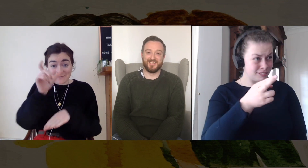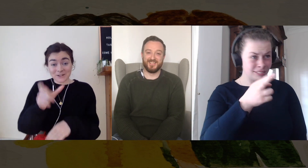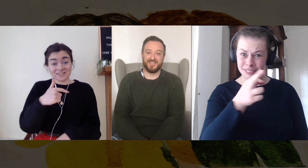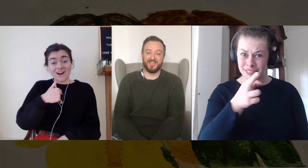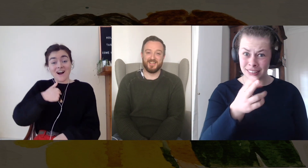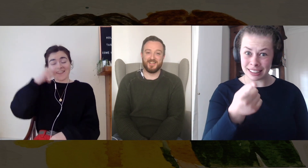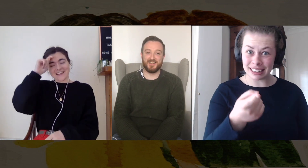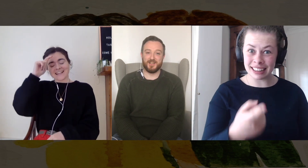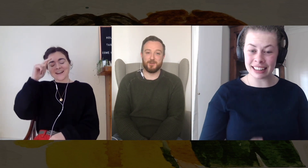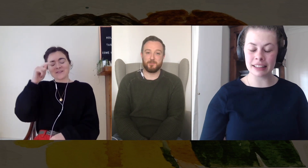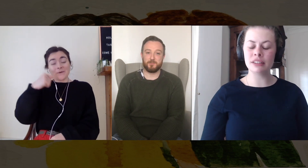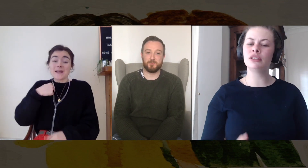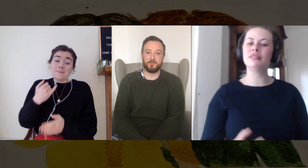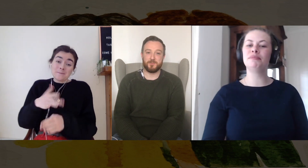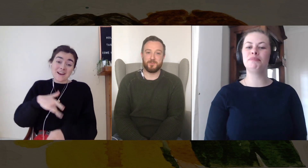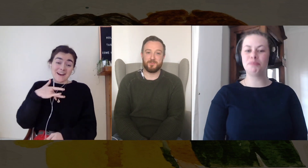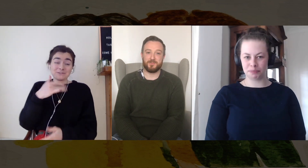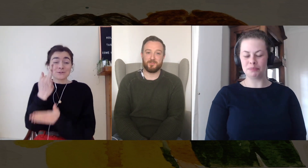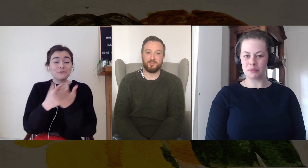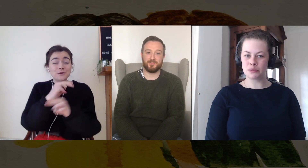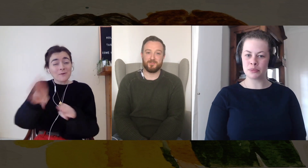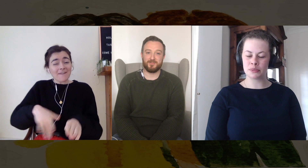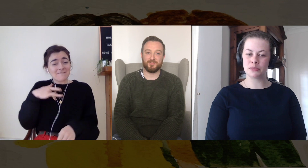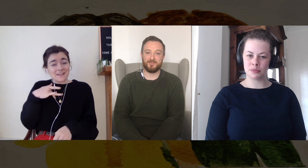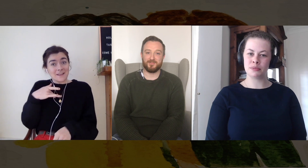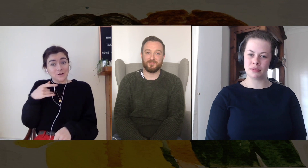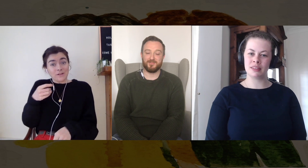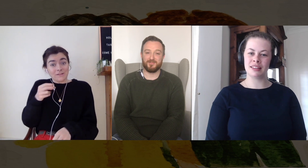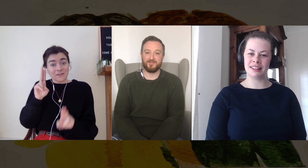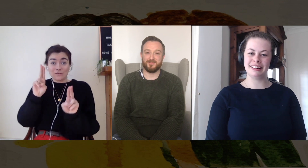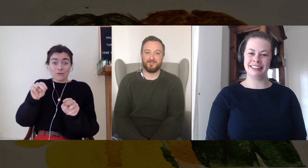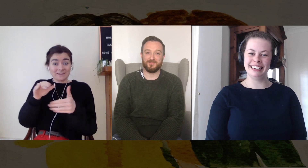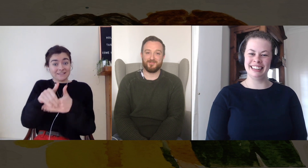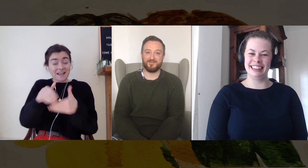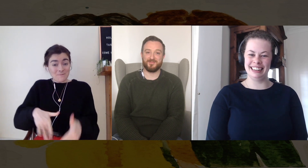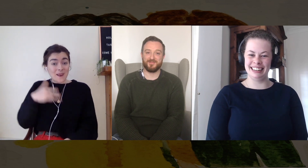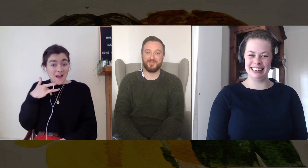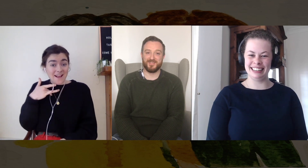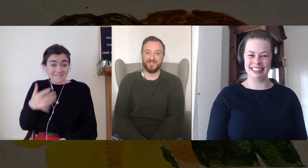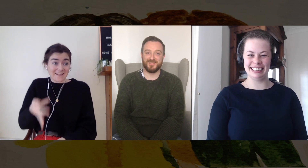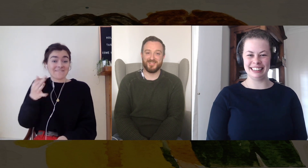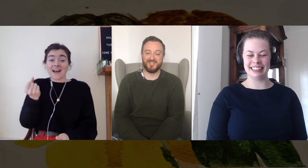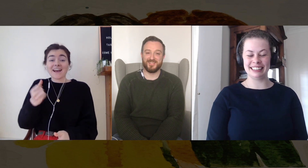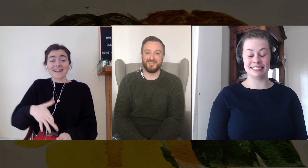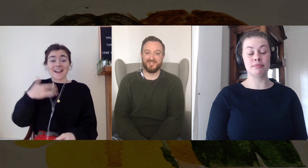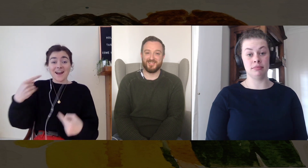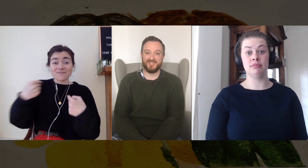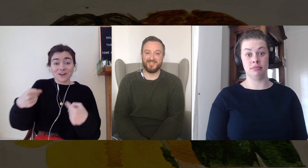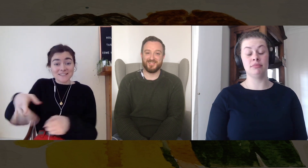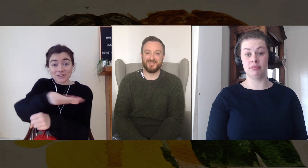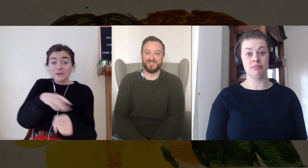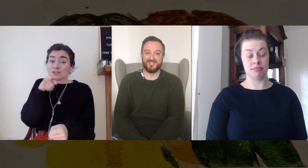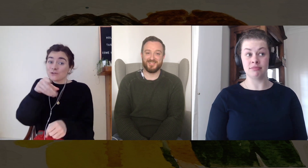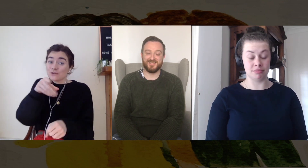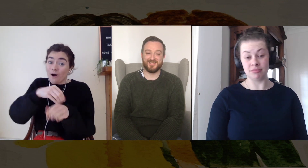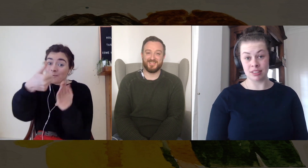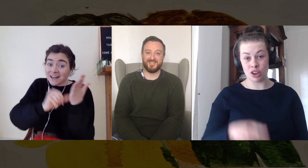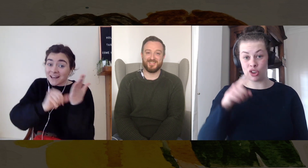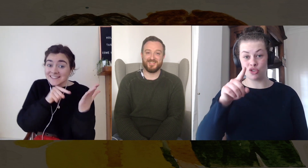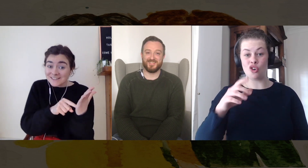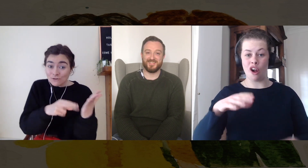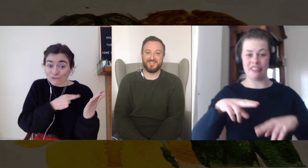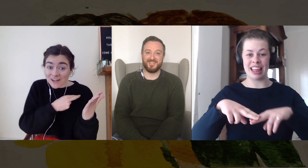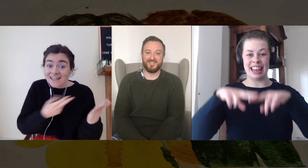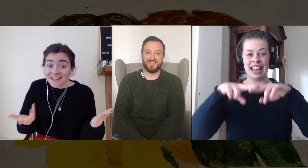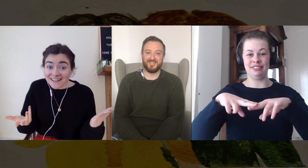Yeah. You've got it instilled. You've even got like the Zen look about you. he's just calming. Yeah, isn't he? You are, Anthony. I think. So